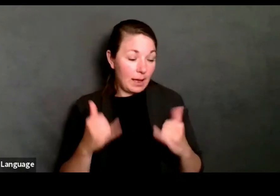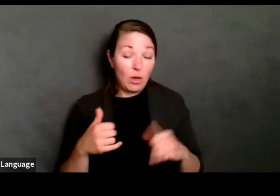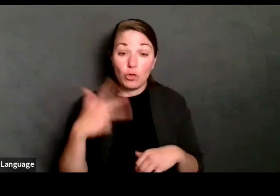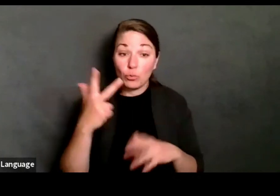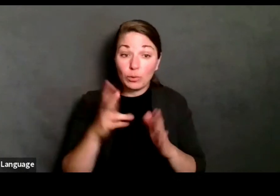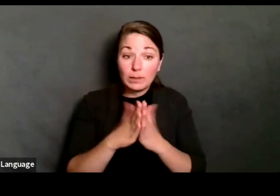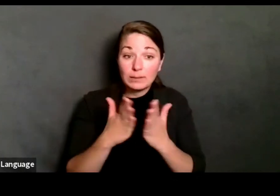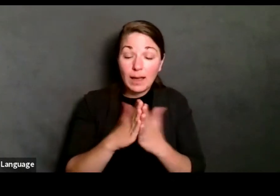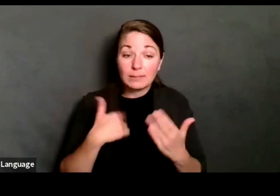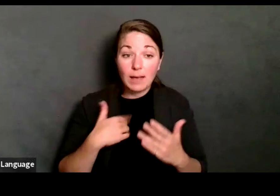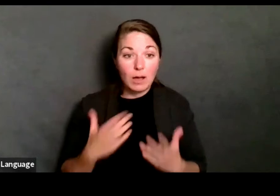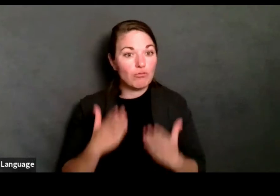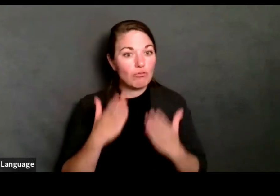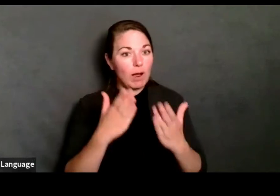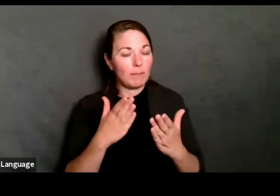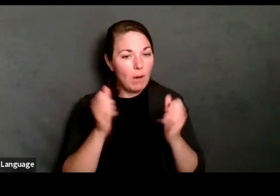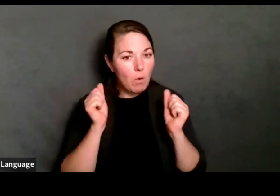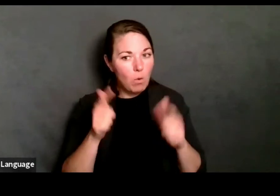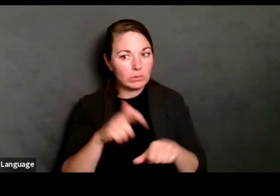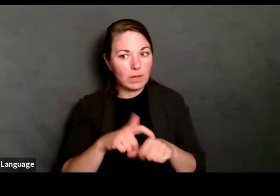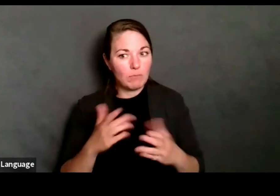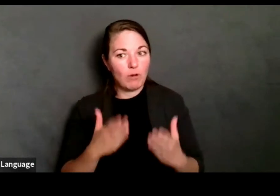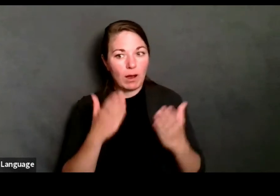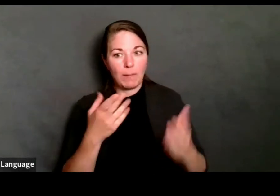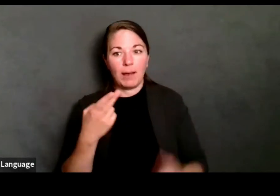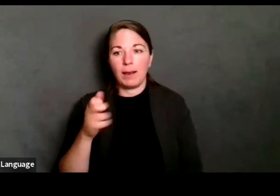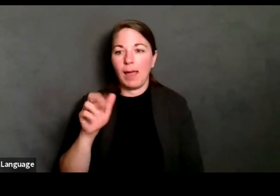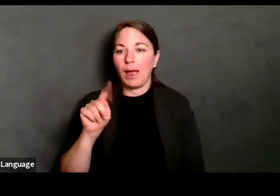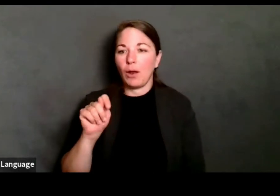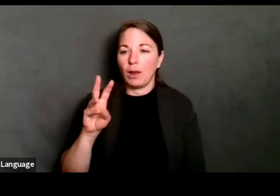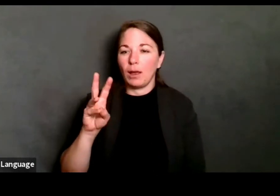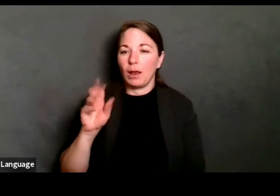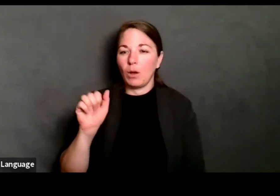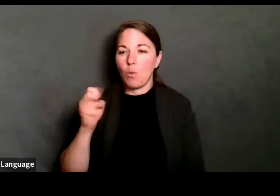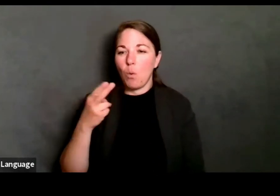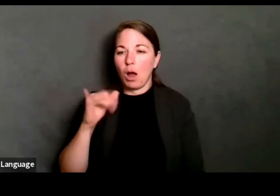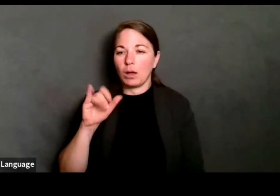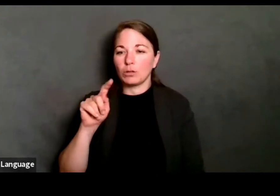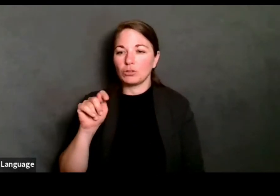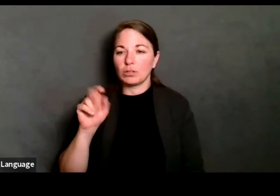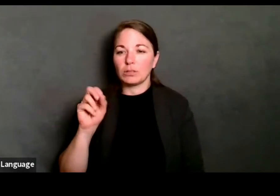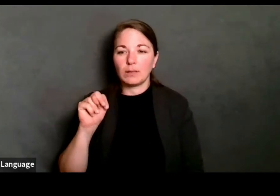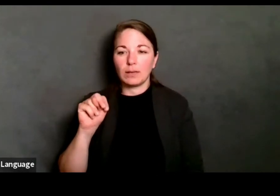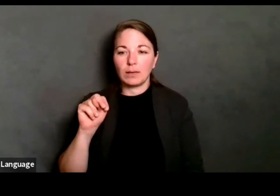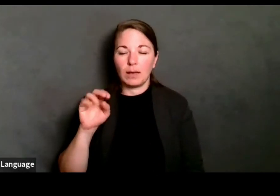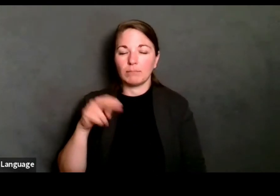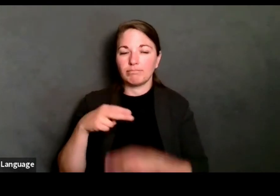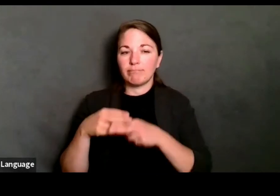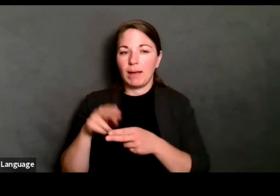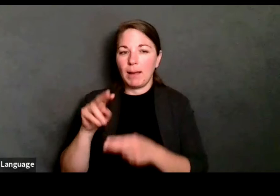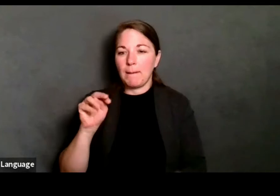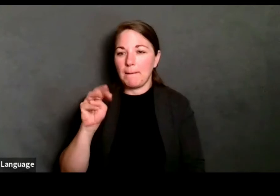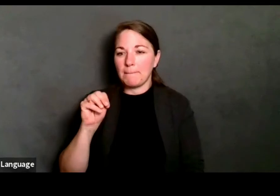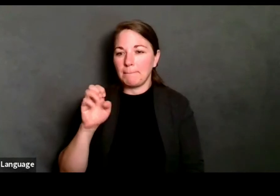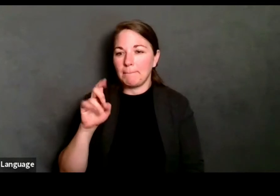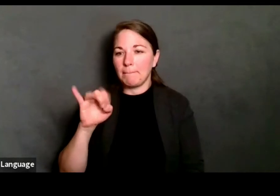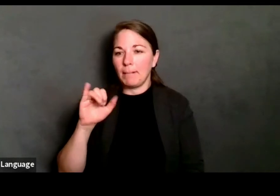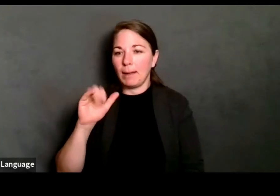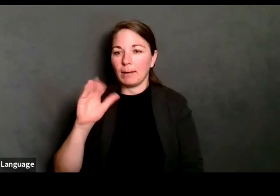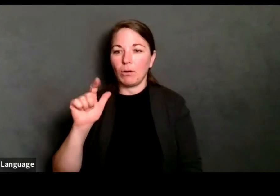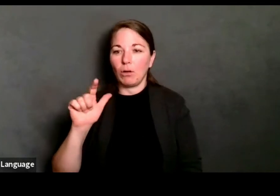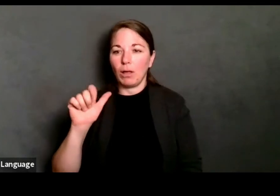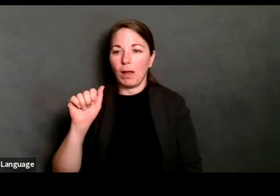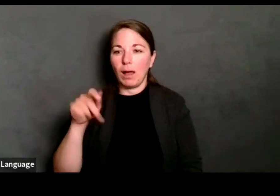I recommend all the time are Harriet Washington's Medical Apartheid, Dorothy Roberts' Killing the Black